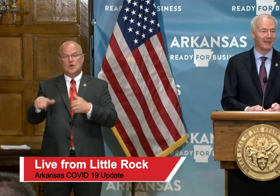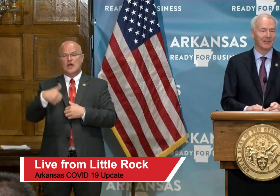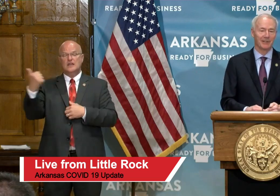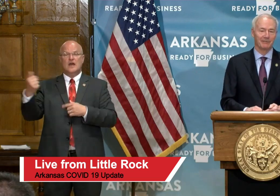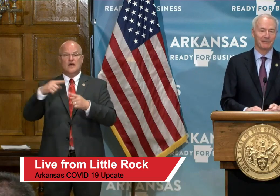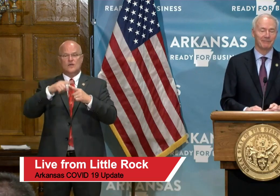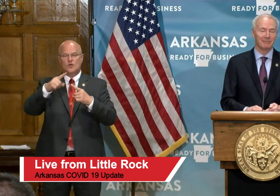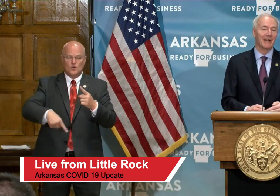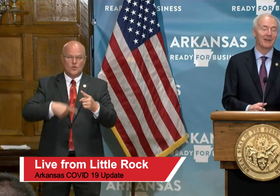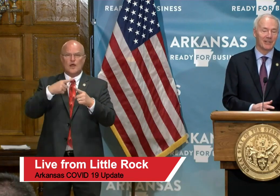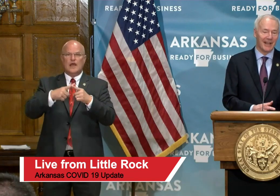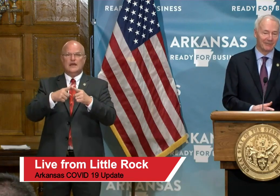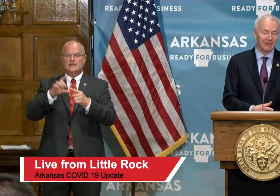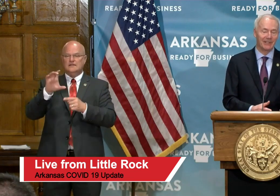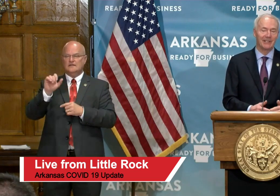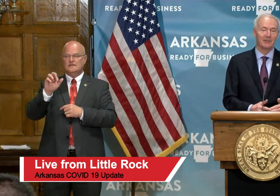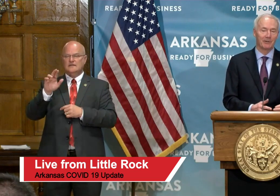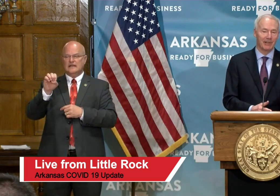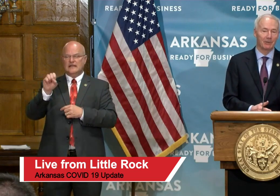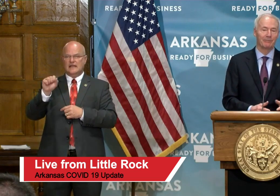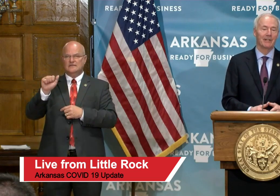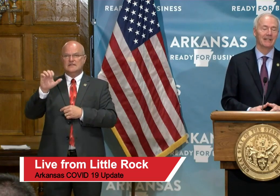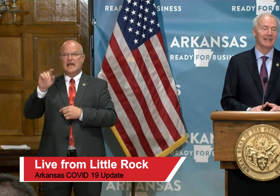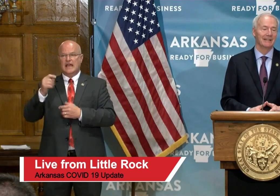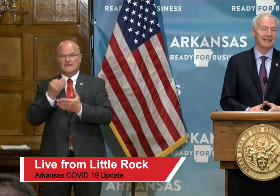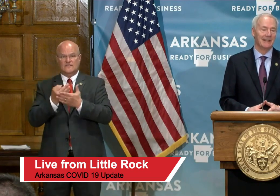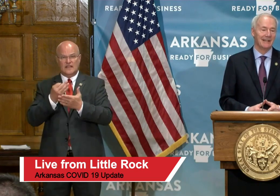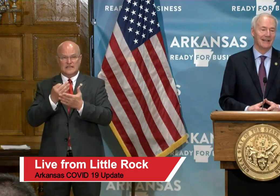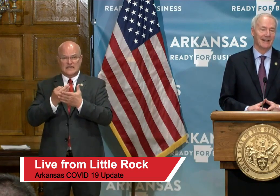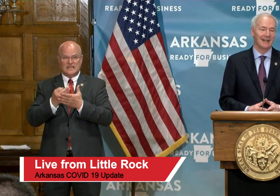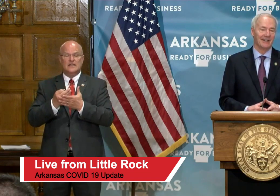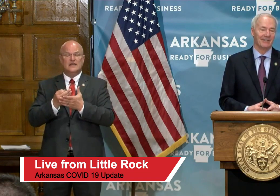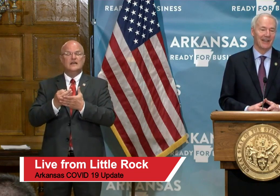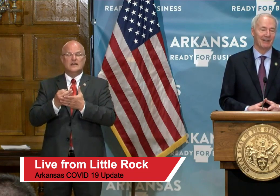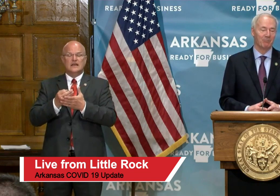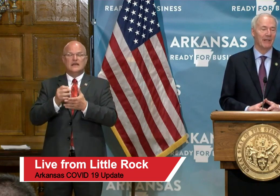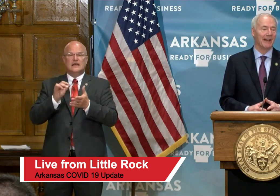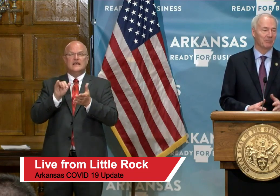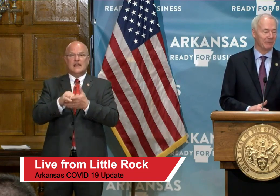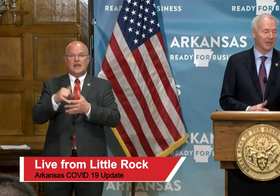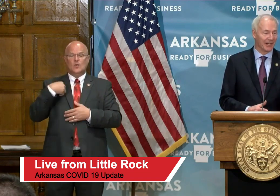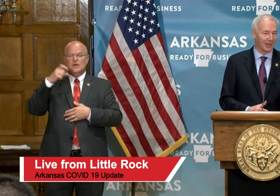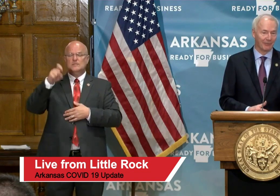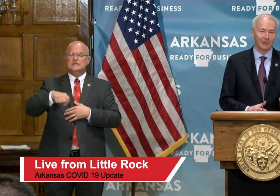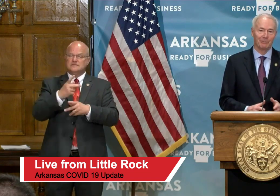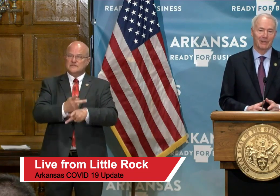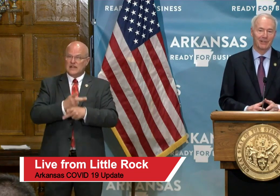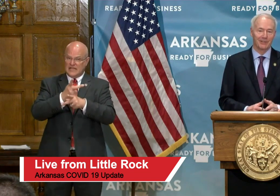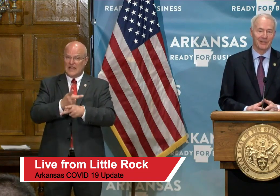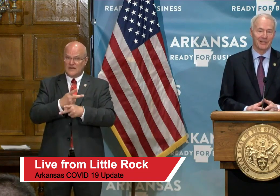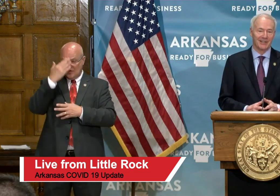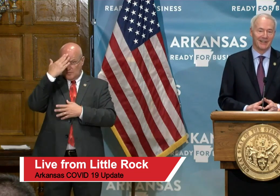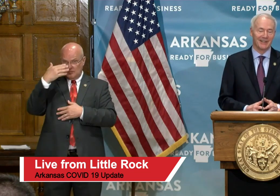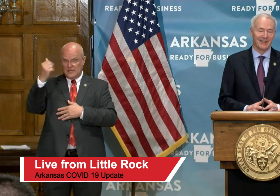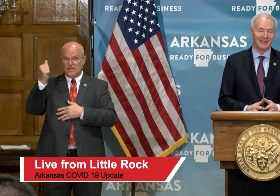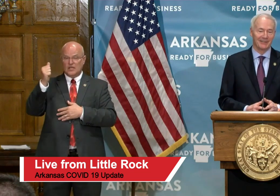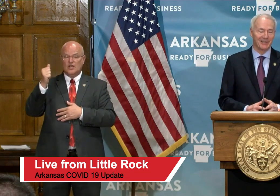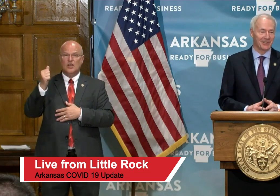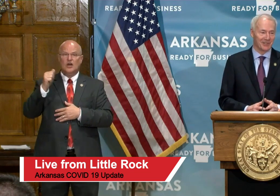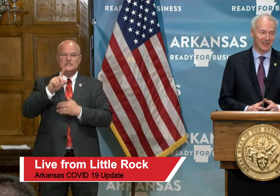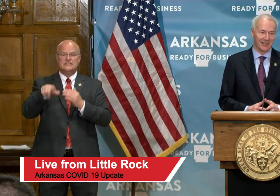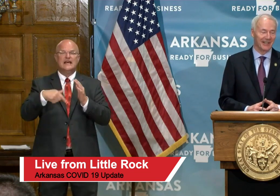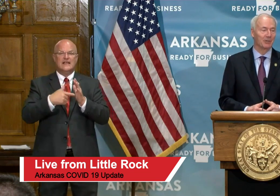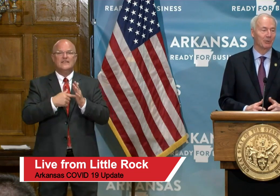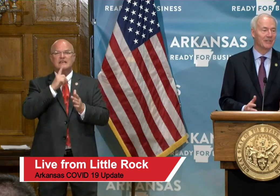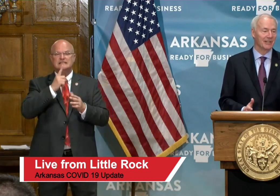another round of CARES Act funding or federal funding, that we have to be very careful, because